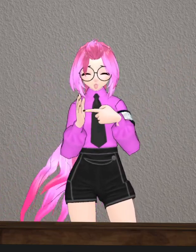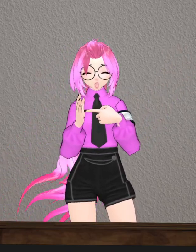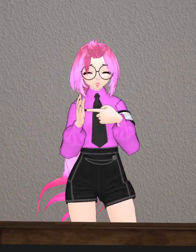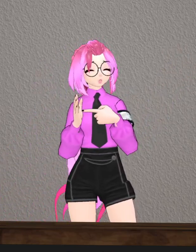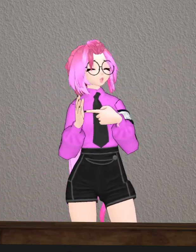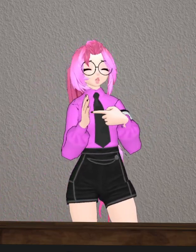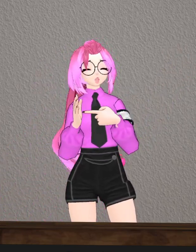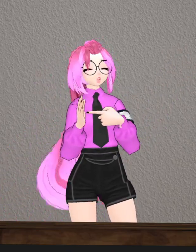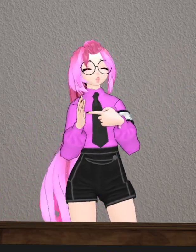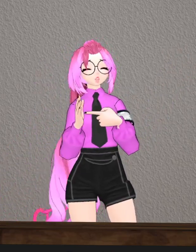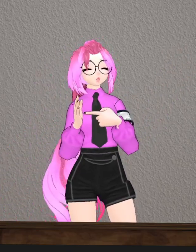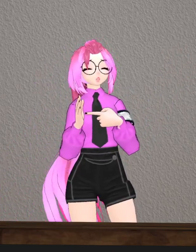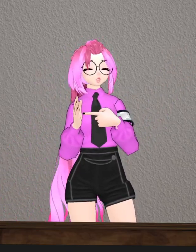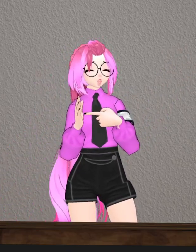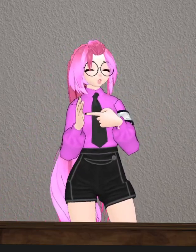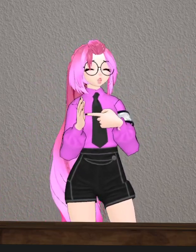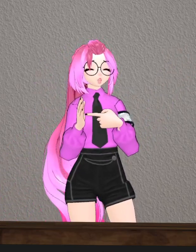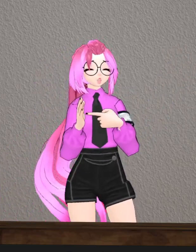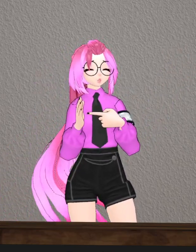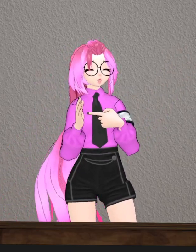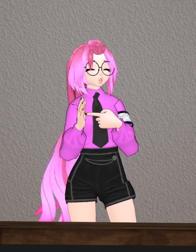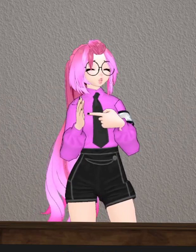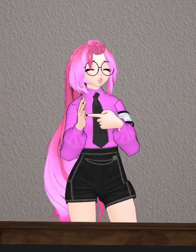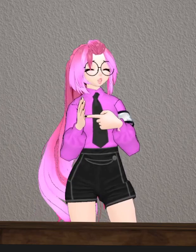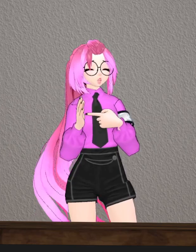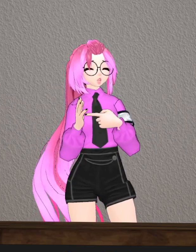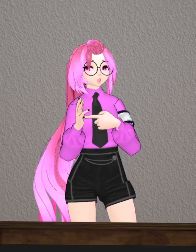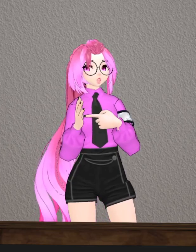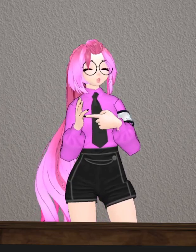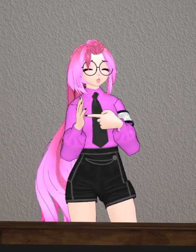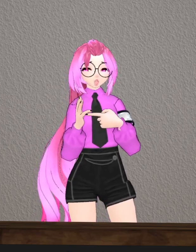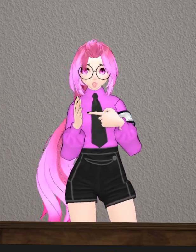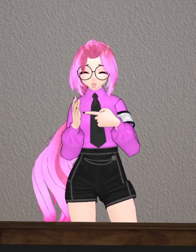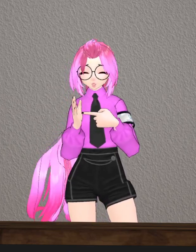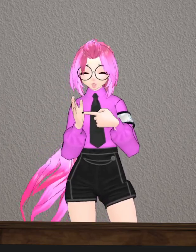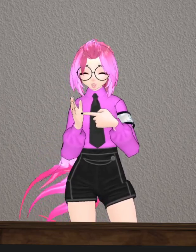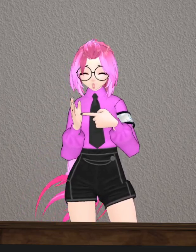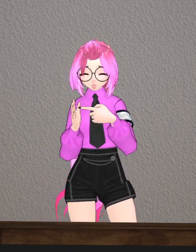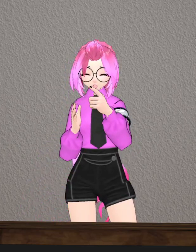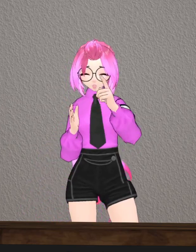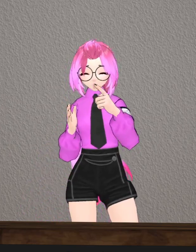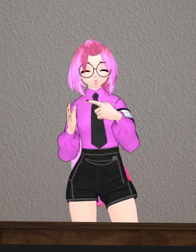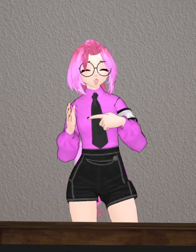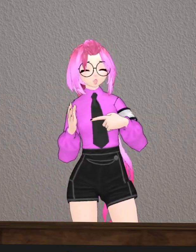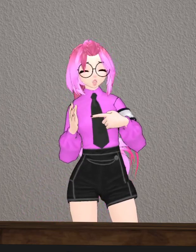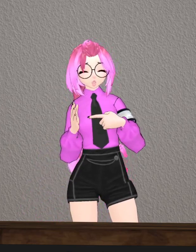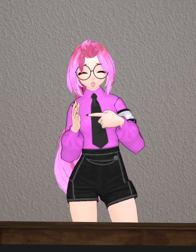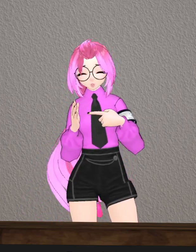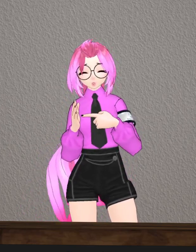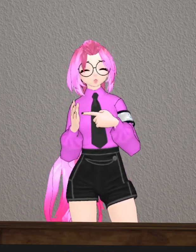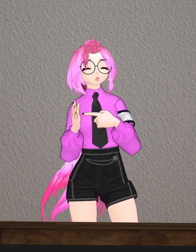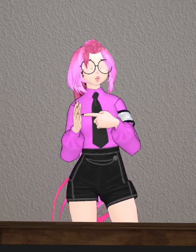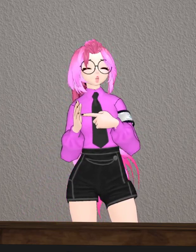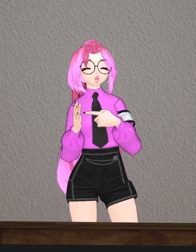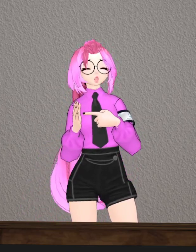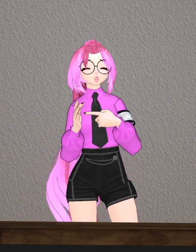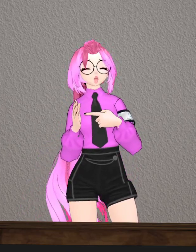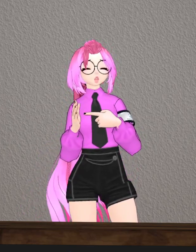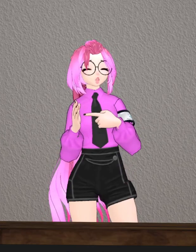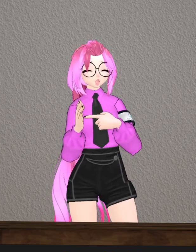like? You just haven't swiped yet. So it's that same concept of swiping forward to pay, and you haven't swiped yet.